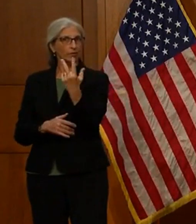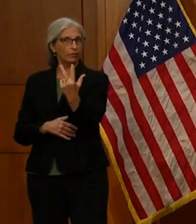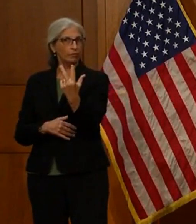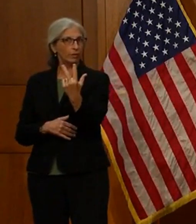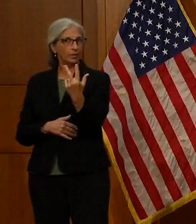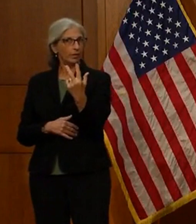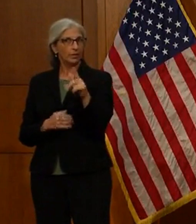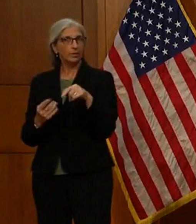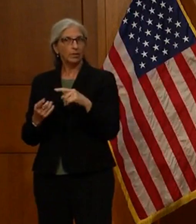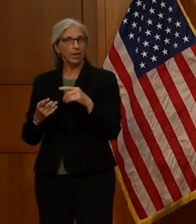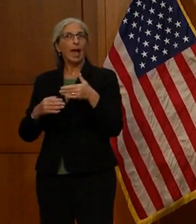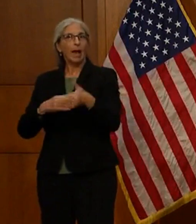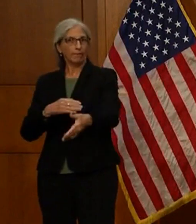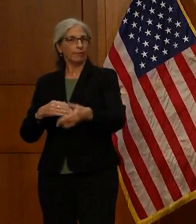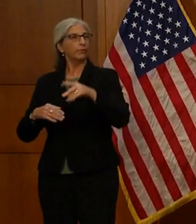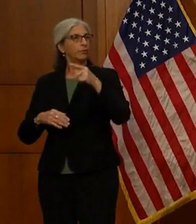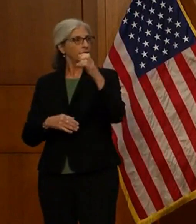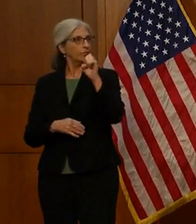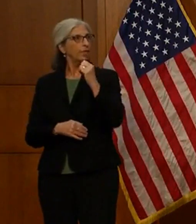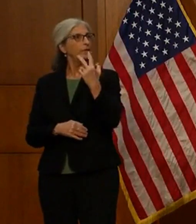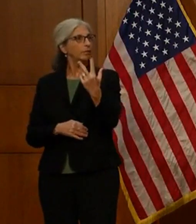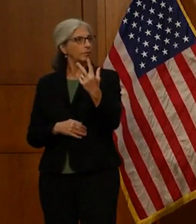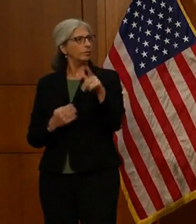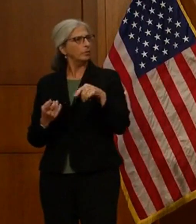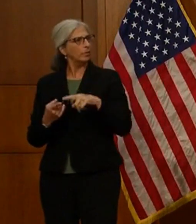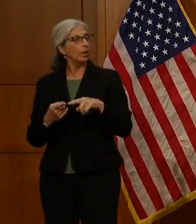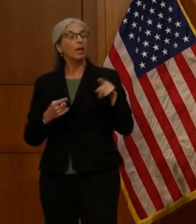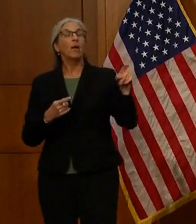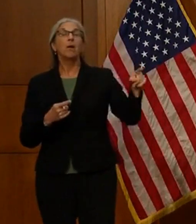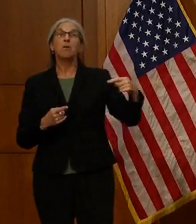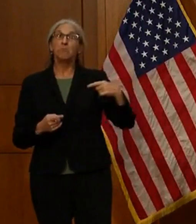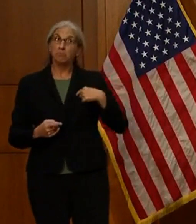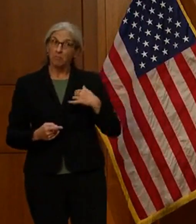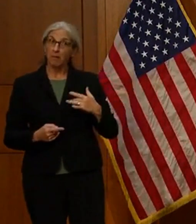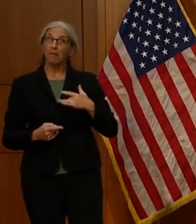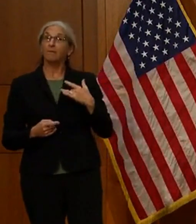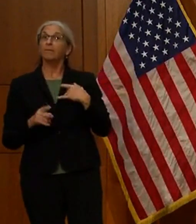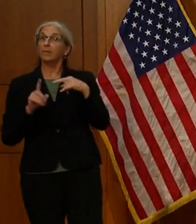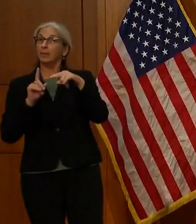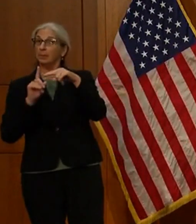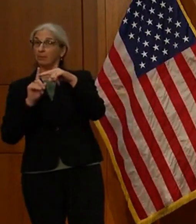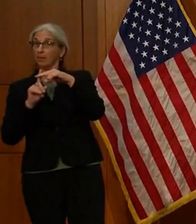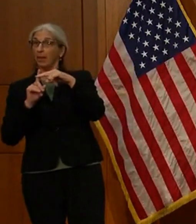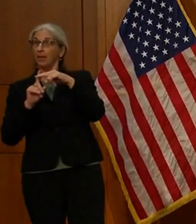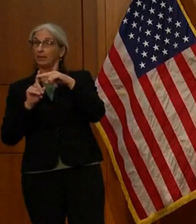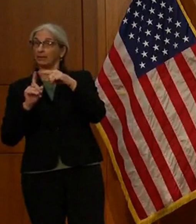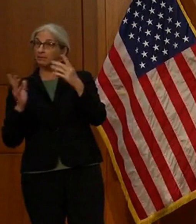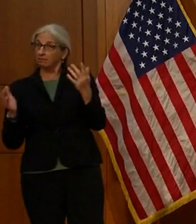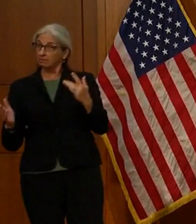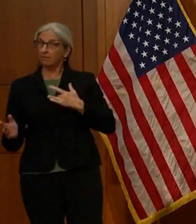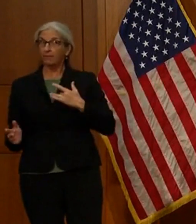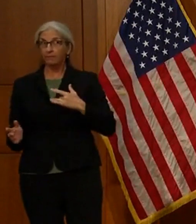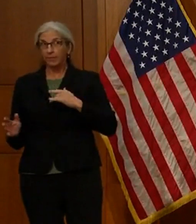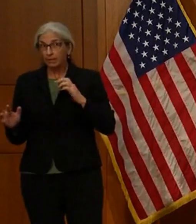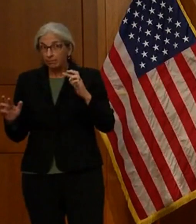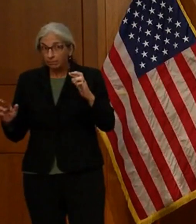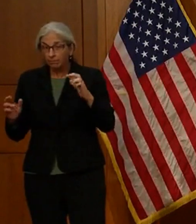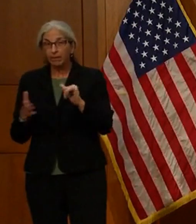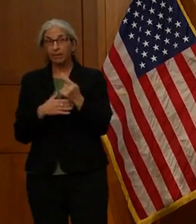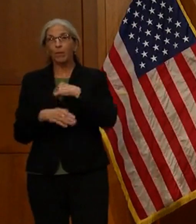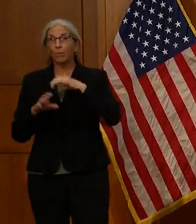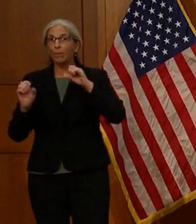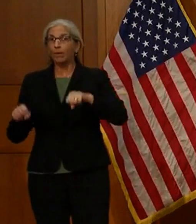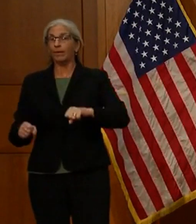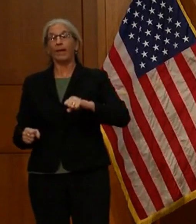phase? Yeah, it's a great question, Cam, and I'm cautiously optimistic that we'll be able to move forward at the